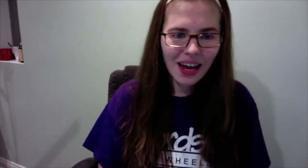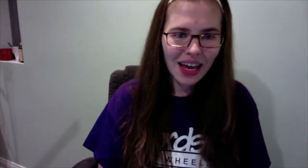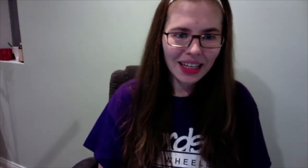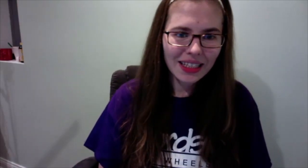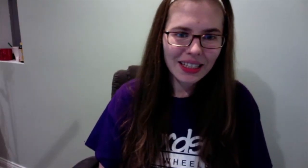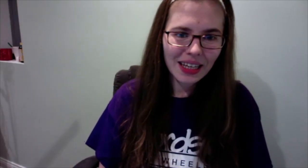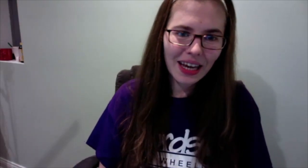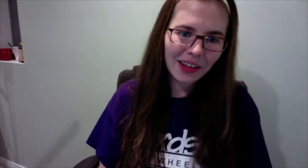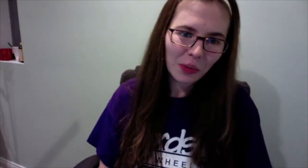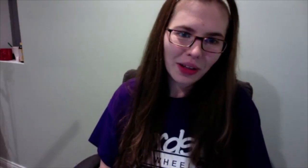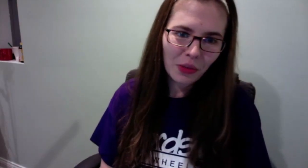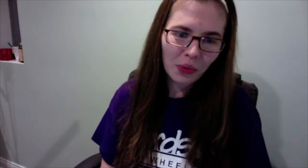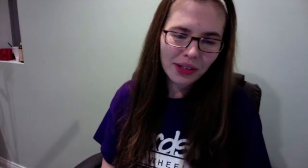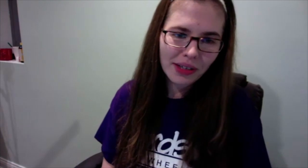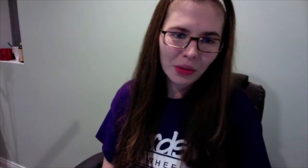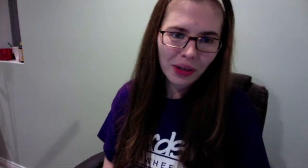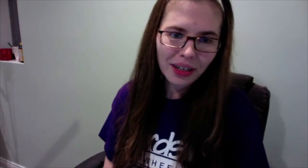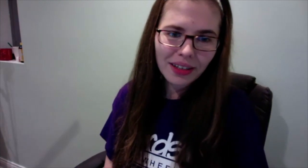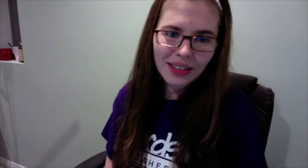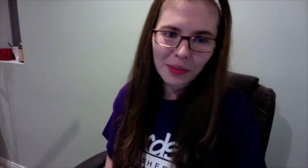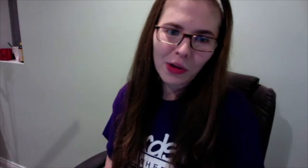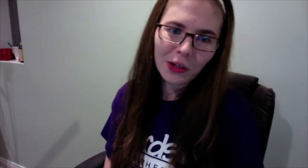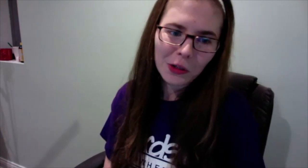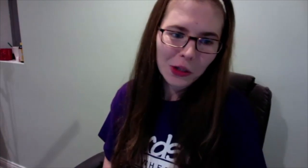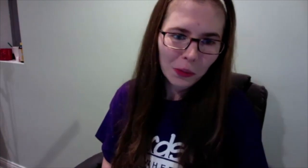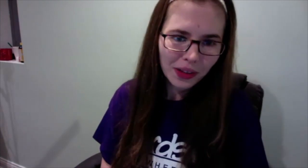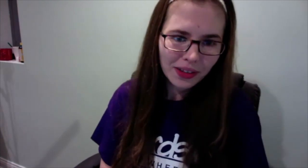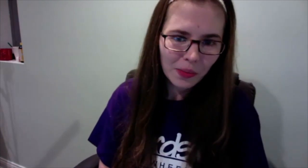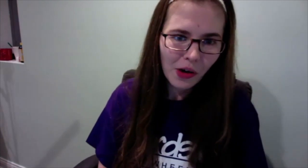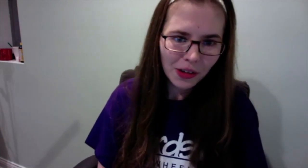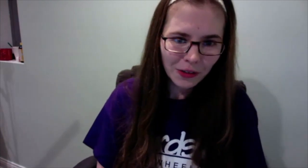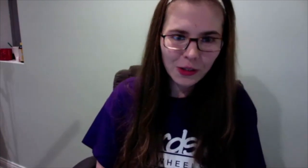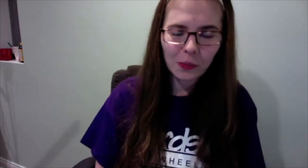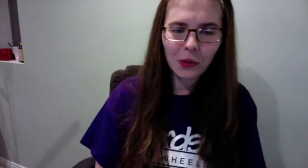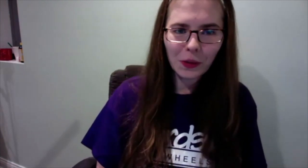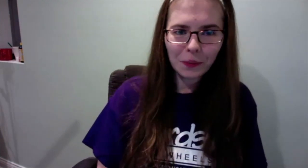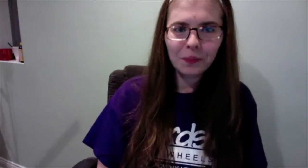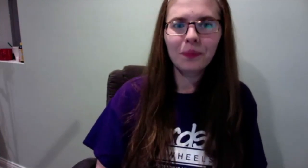And this is again with Words on Wheels in partnership with DePaul Nursing Program.